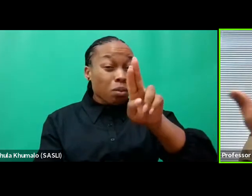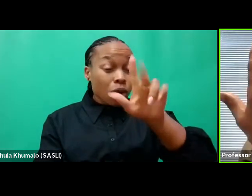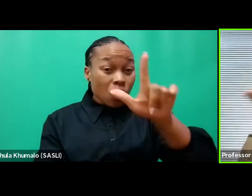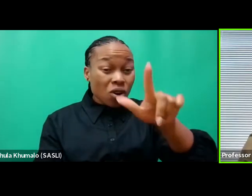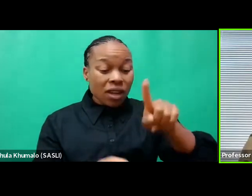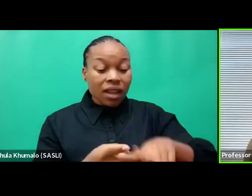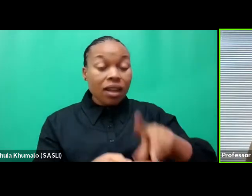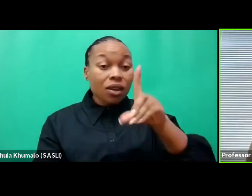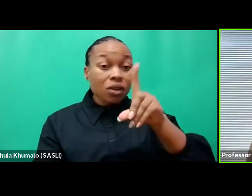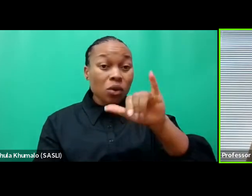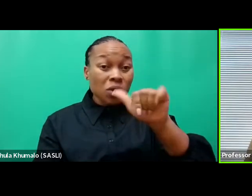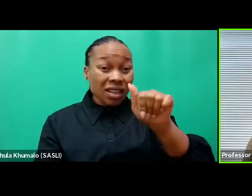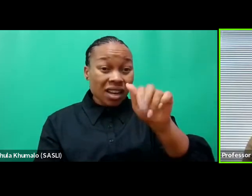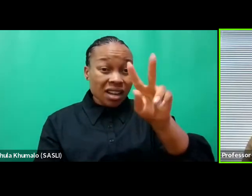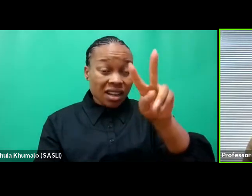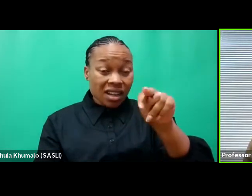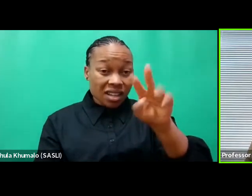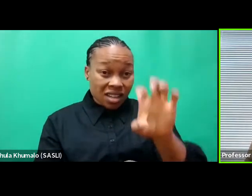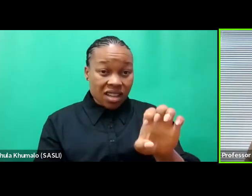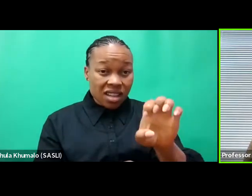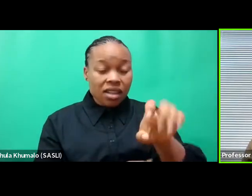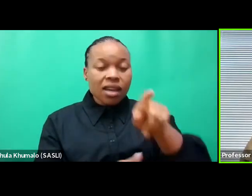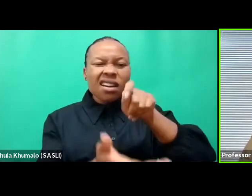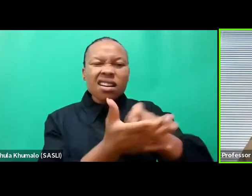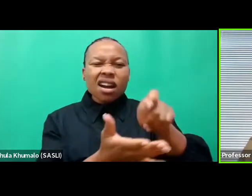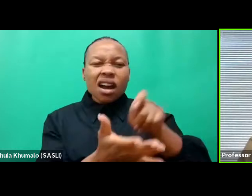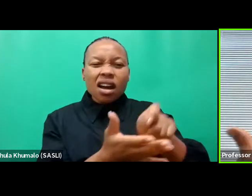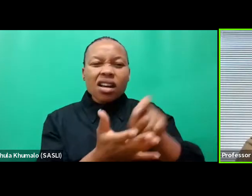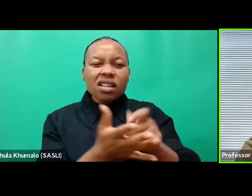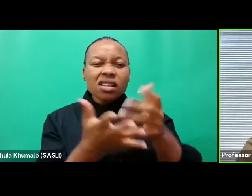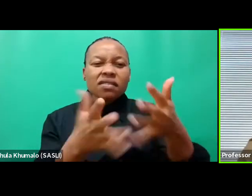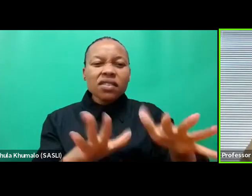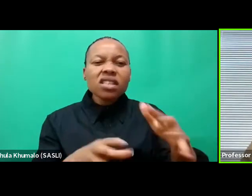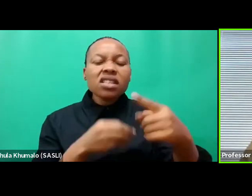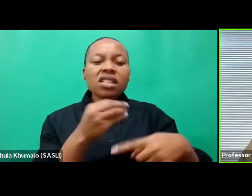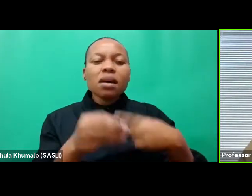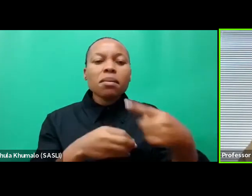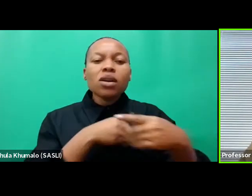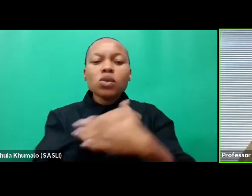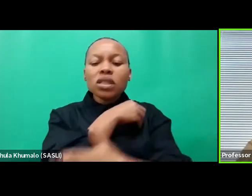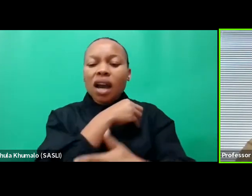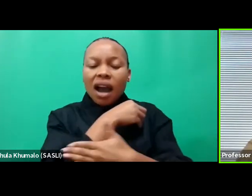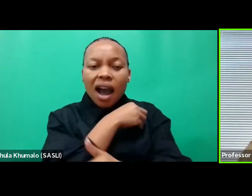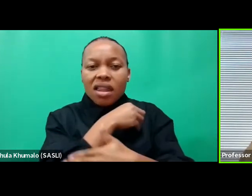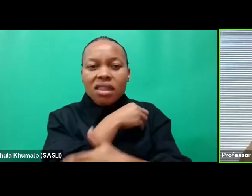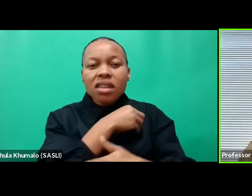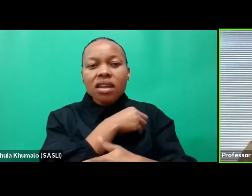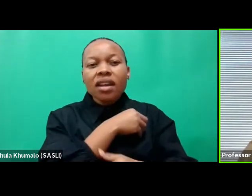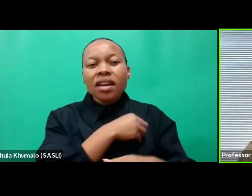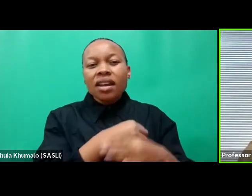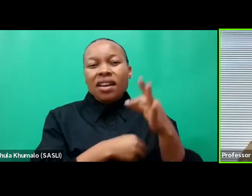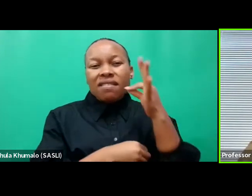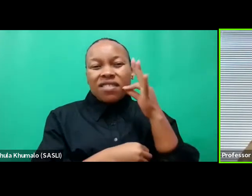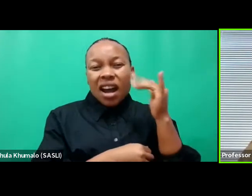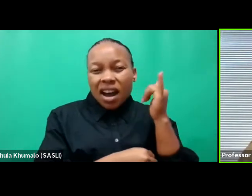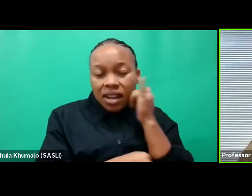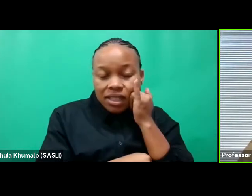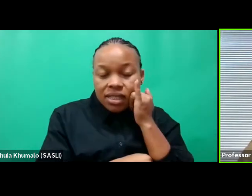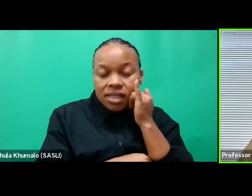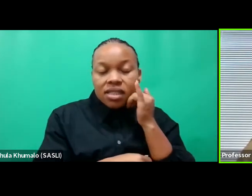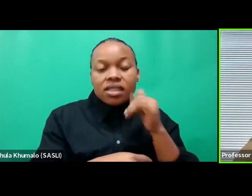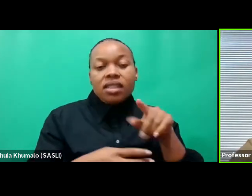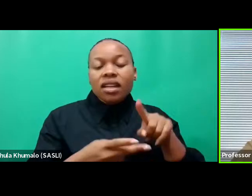say about France and Algeria and so on, and about education in general, what Stephen Ball says in the